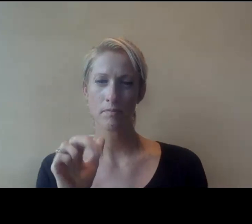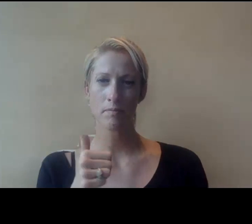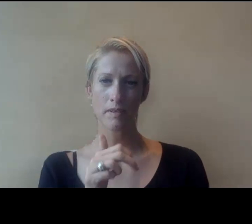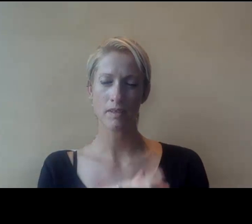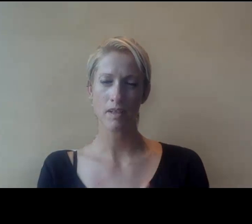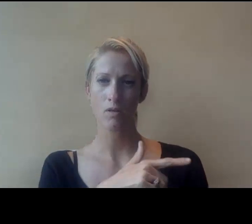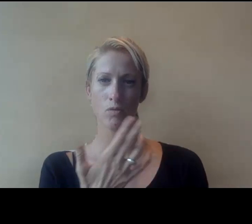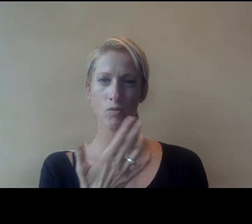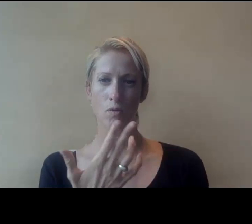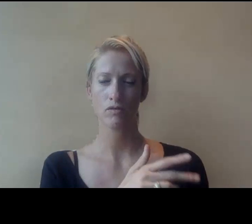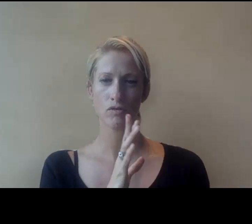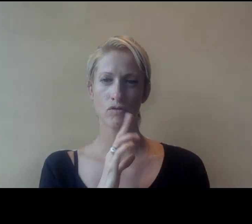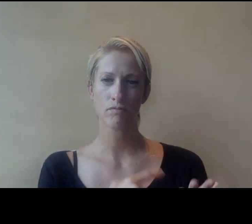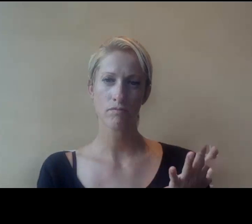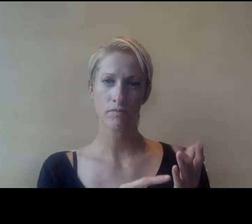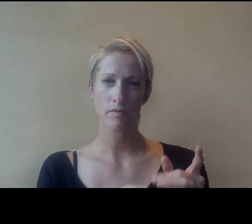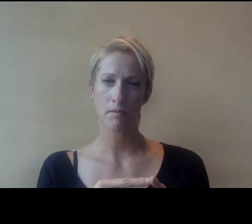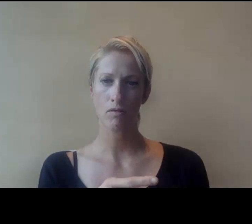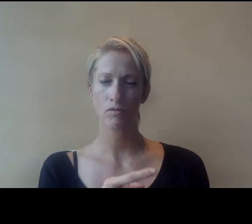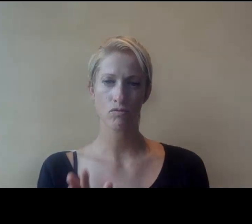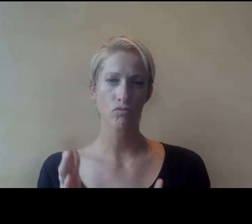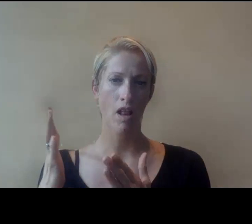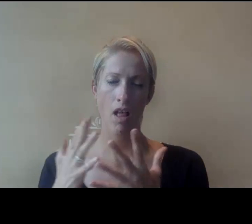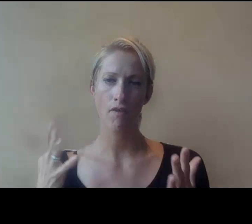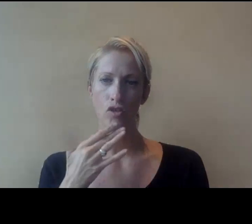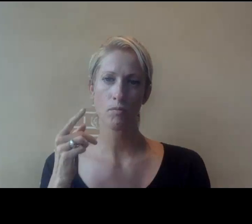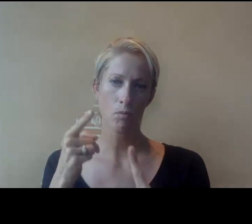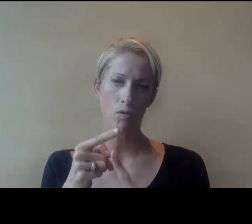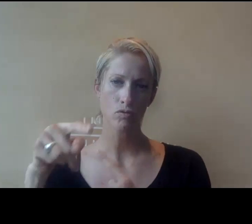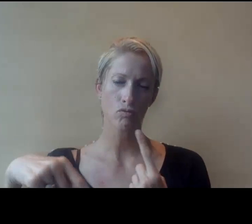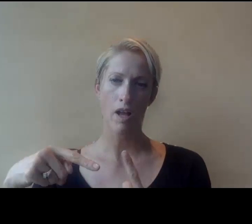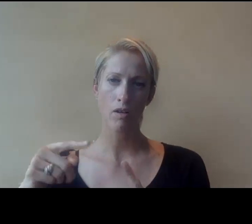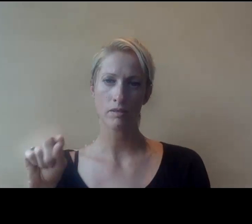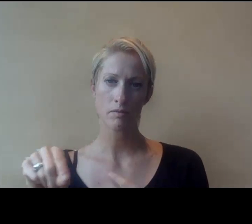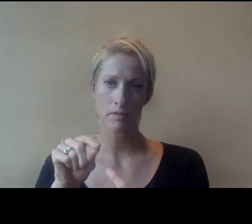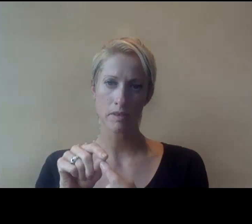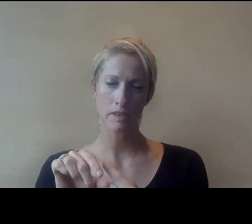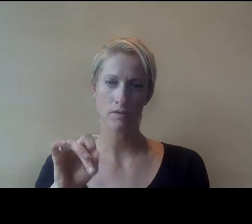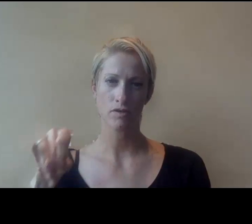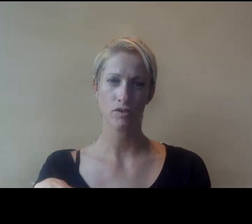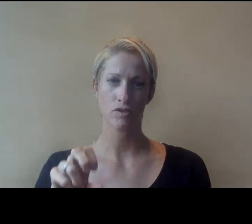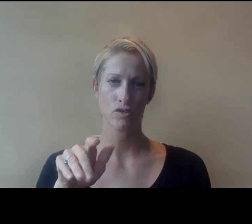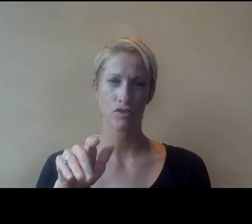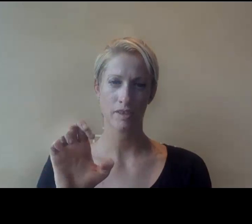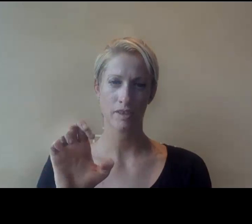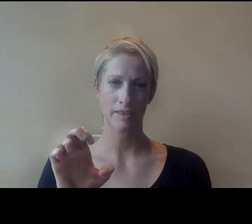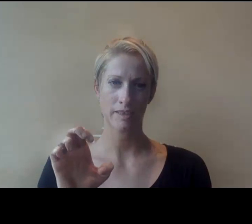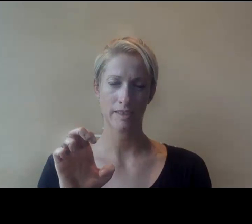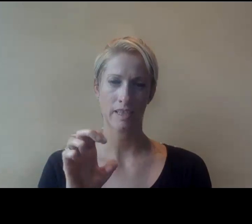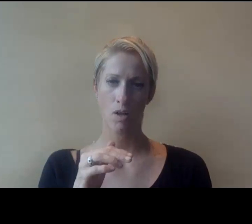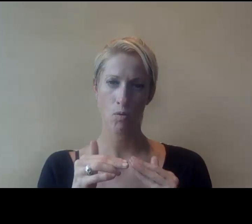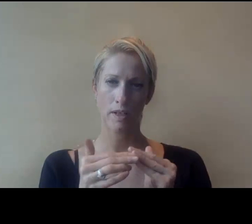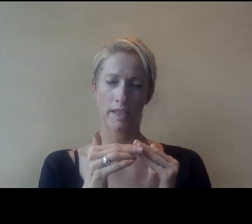Amelia was talking about. She's raised so many good points around specifically justice-involved work and the digital equity that's